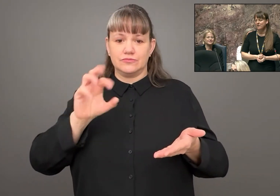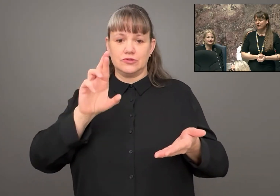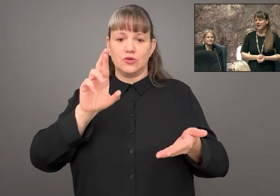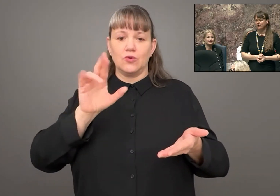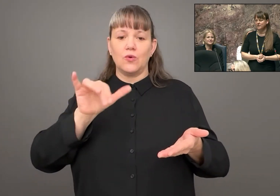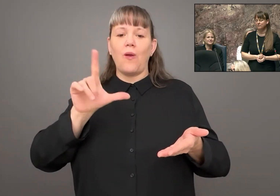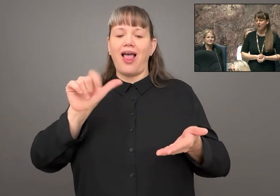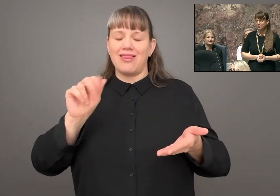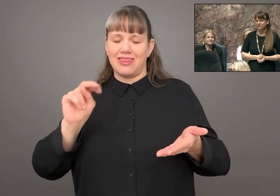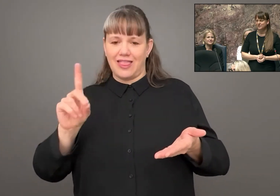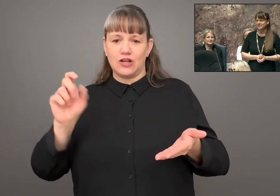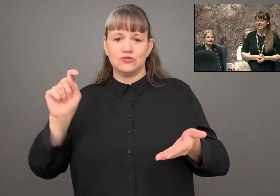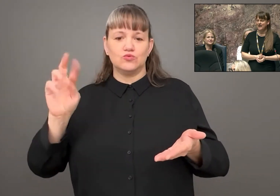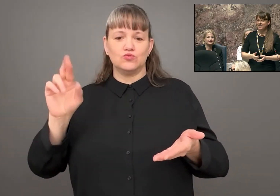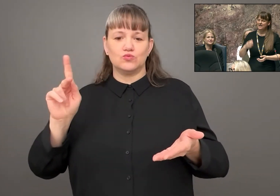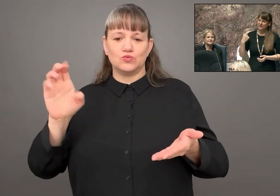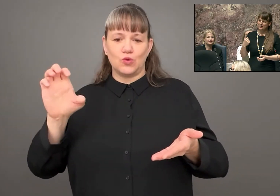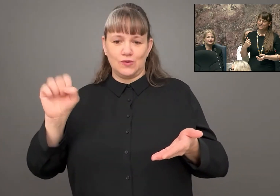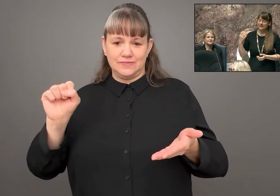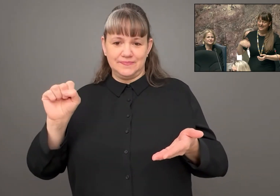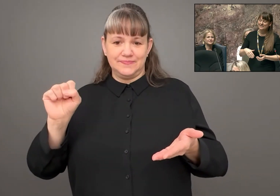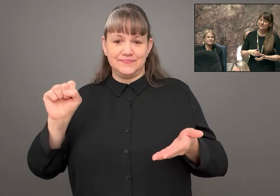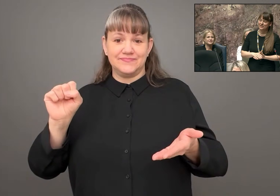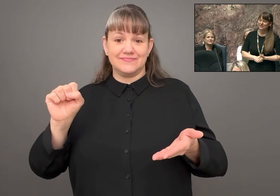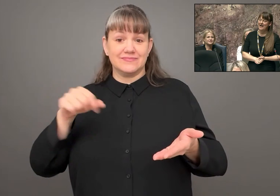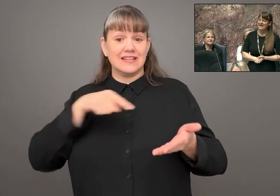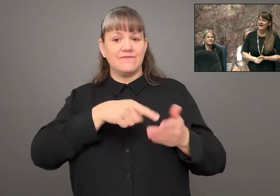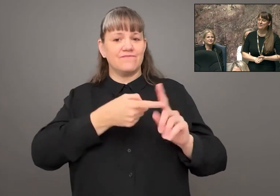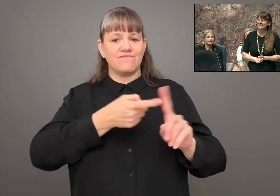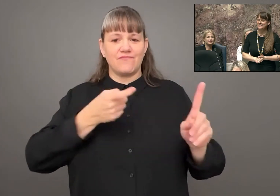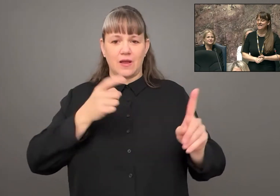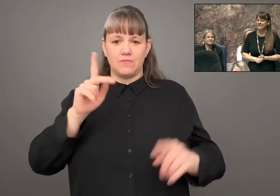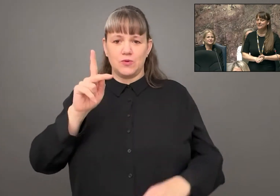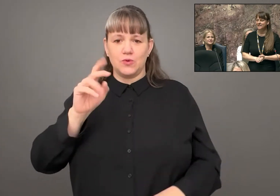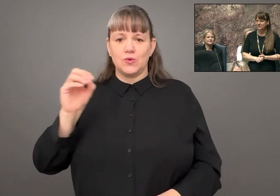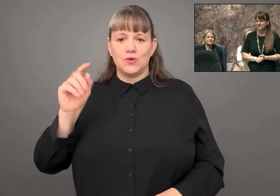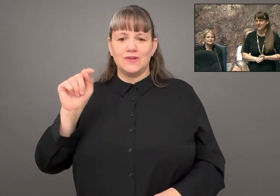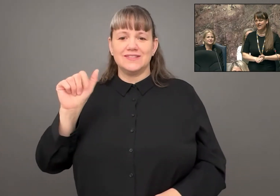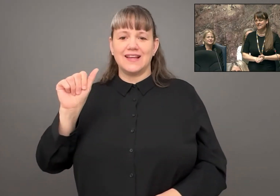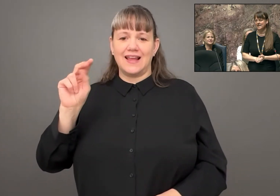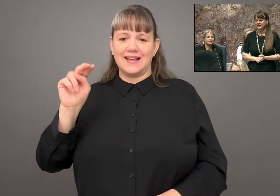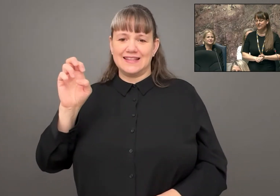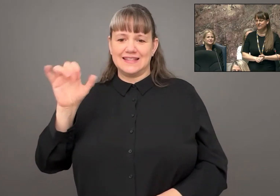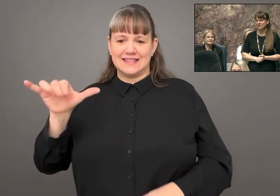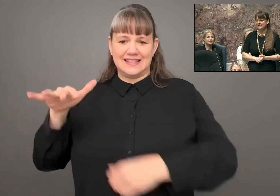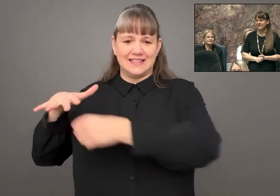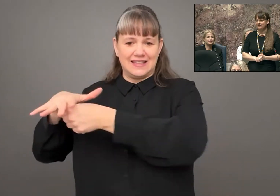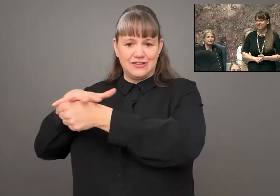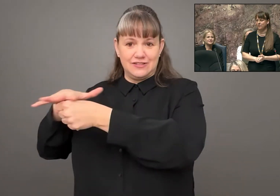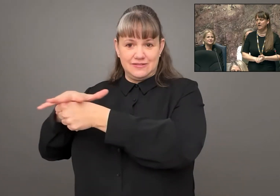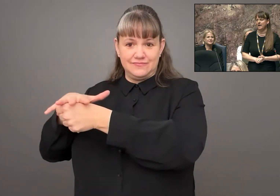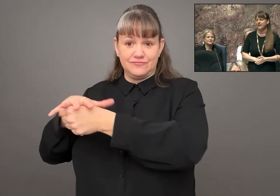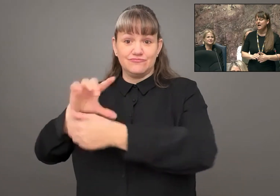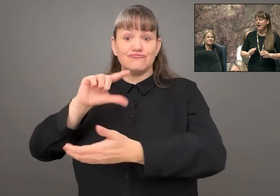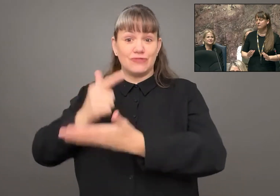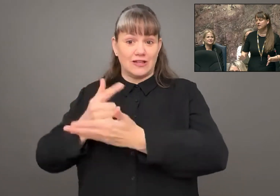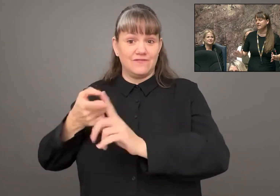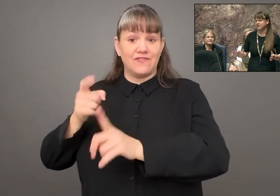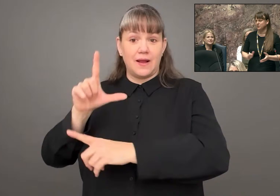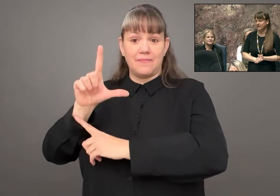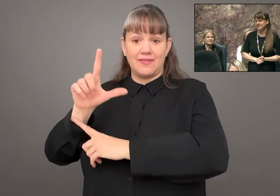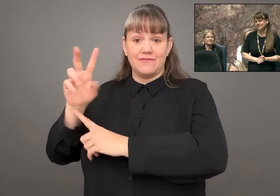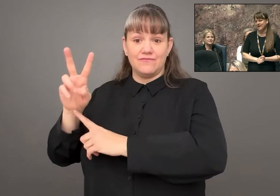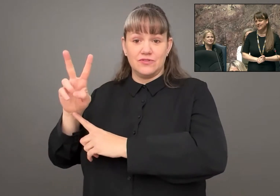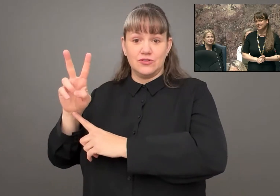graduated from LV Rogers last year, and now he's studying political science at the University of Victoria and